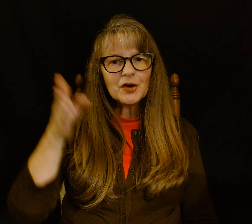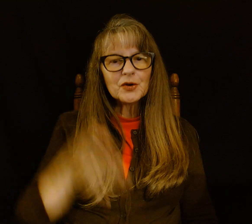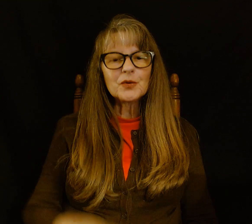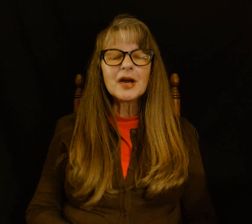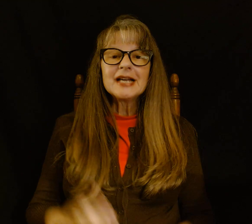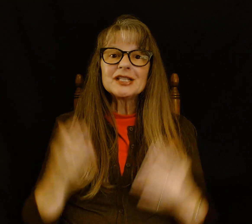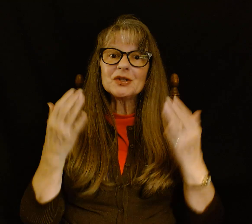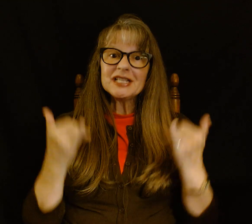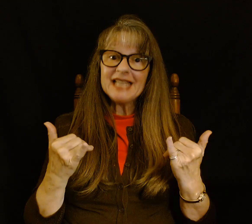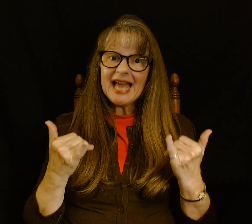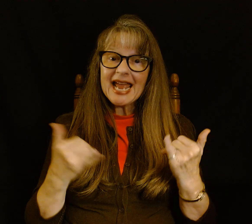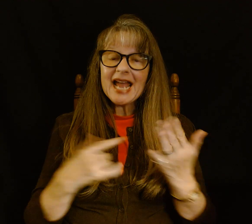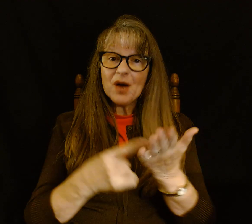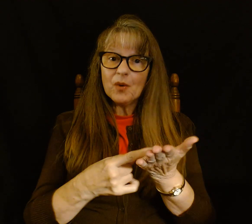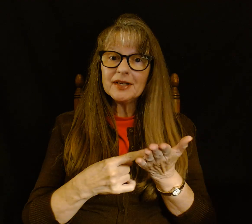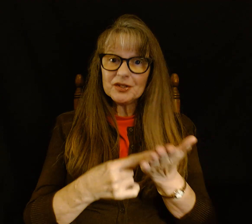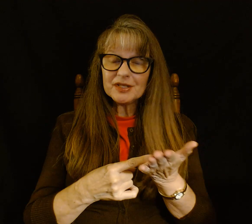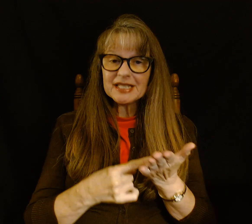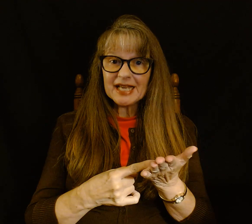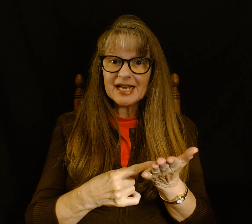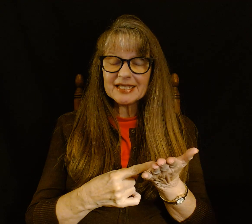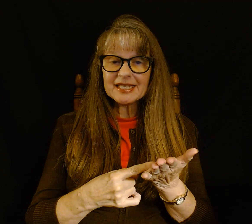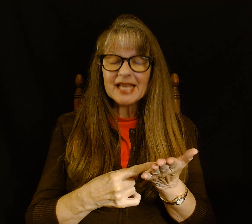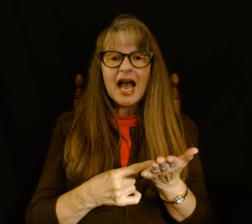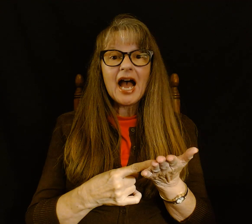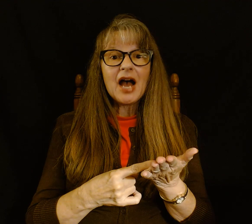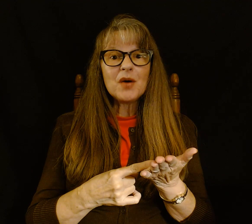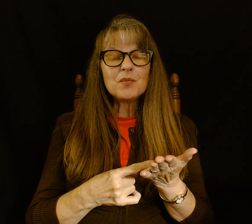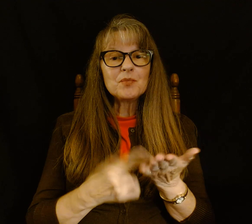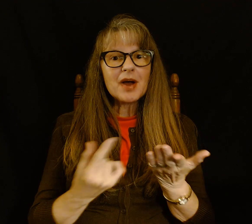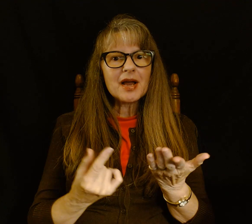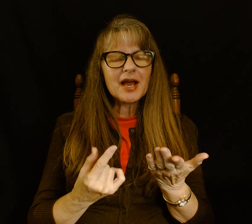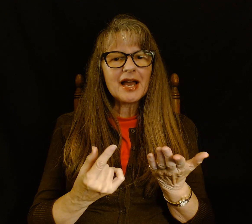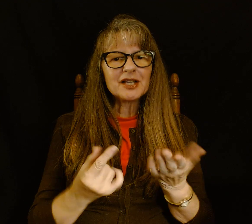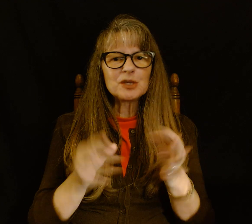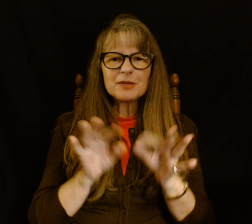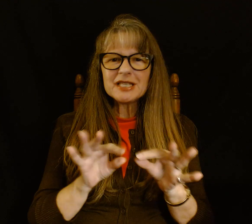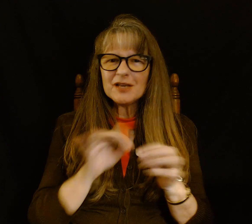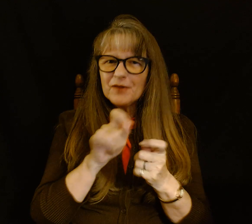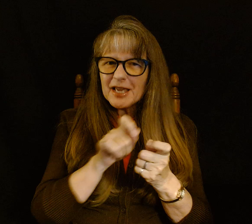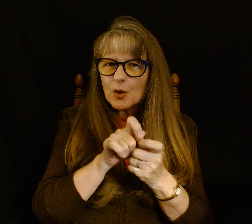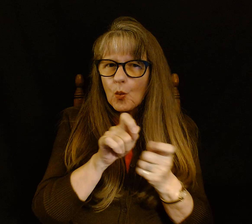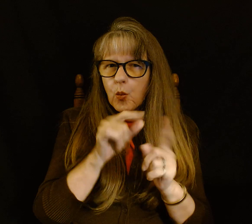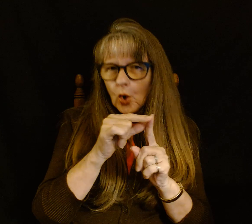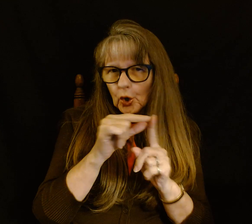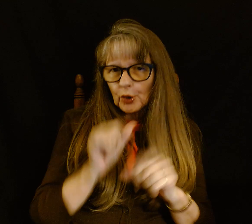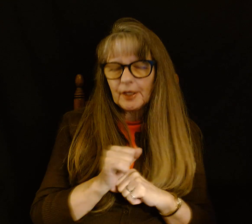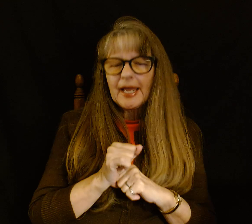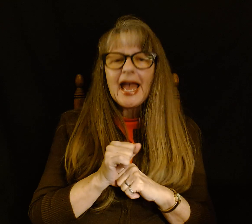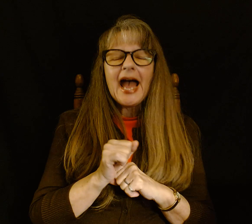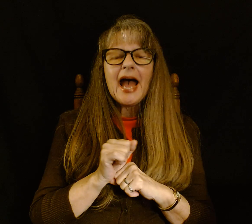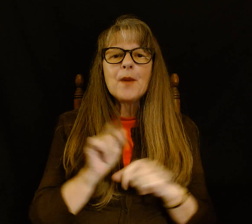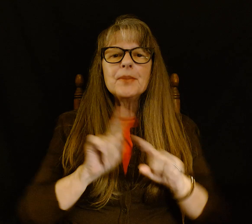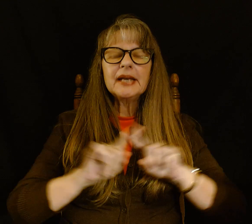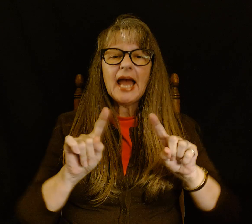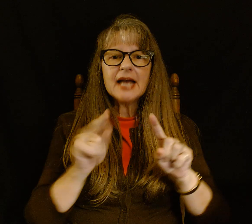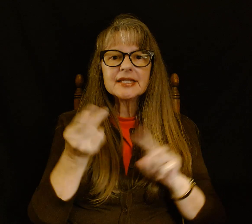Hello. So today I wanted to discuss a specific word, but it has